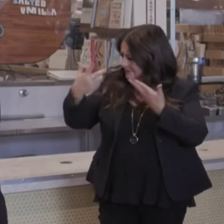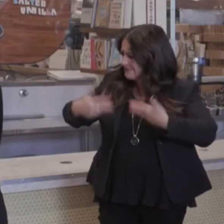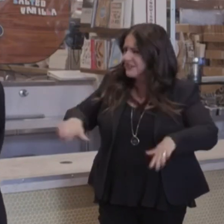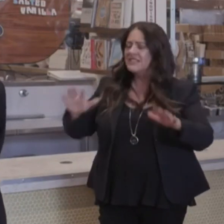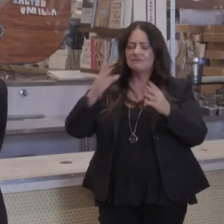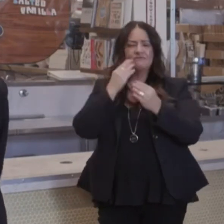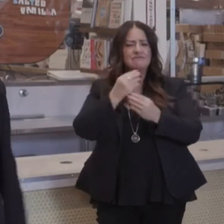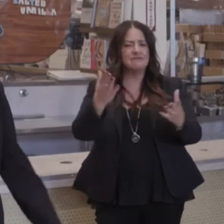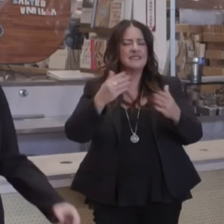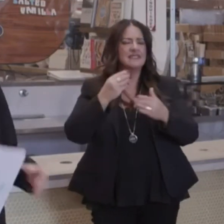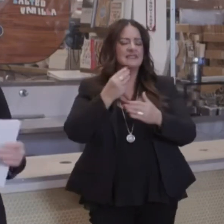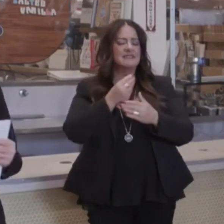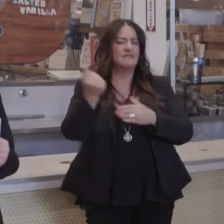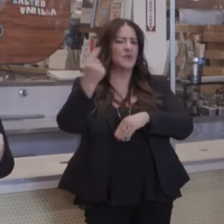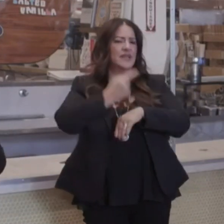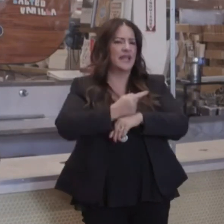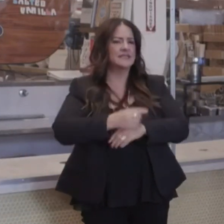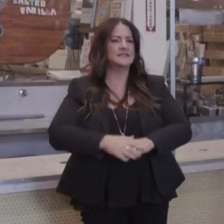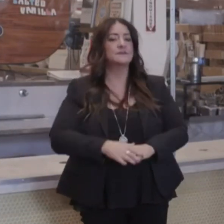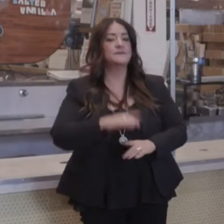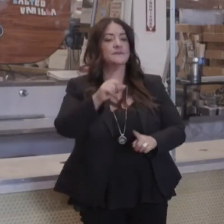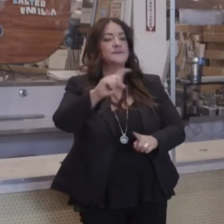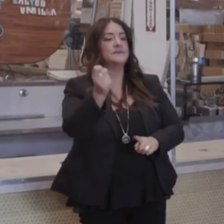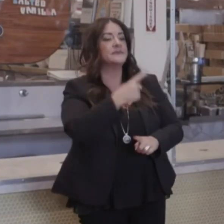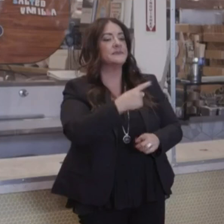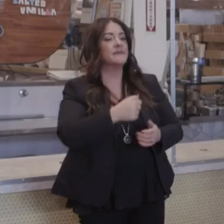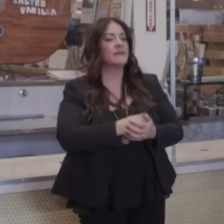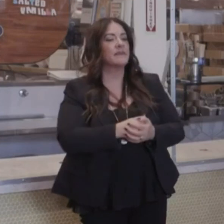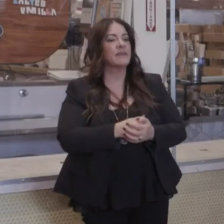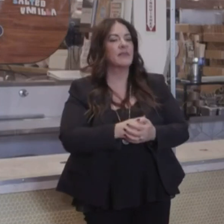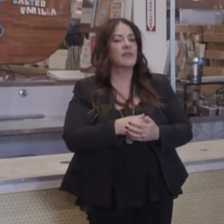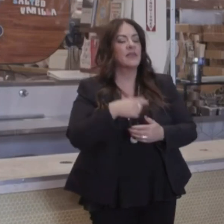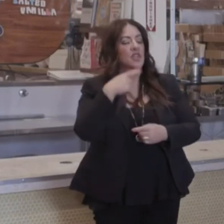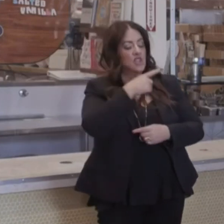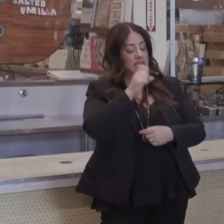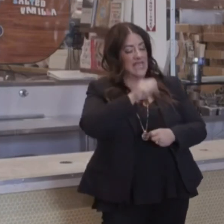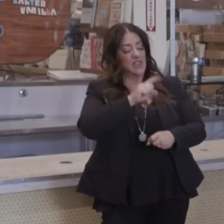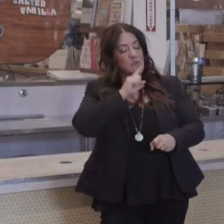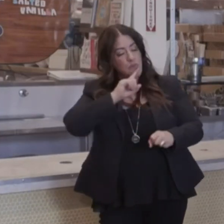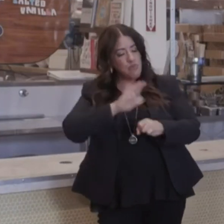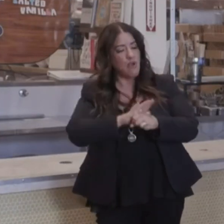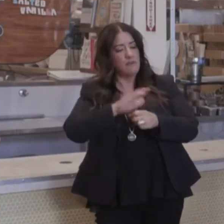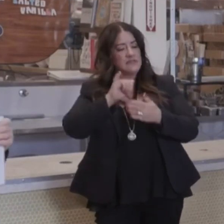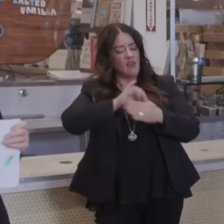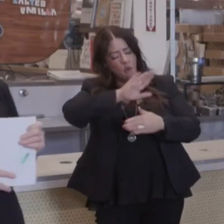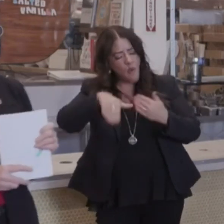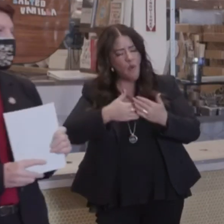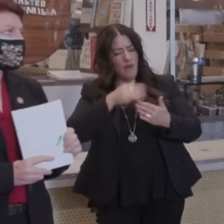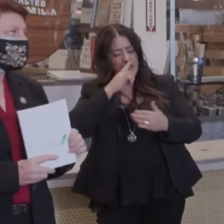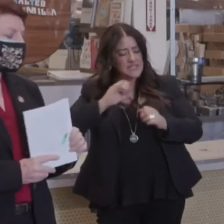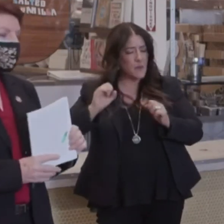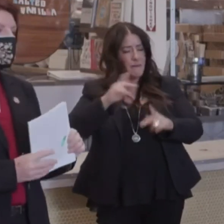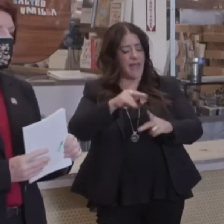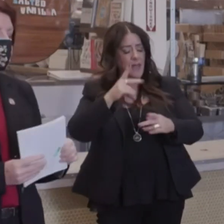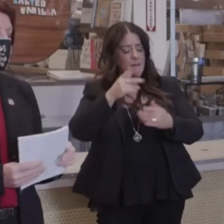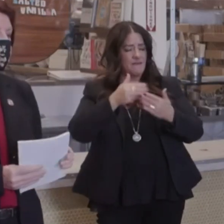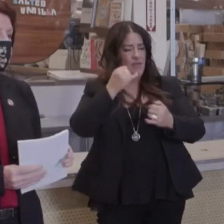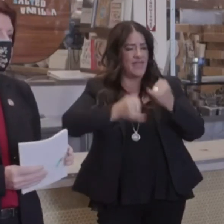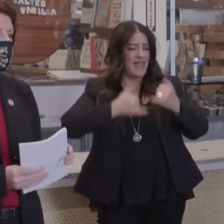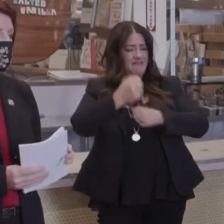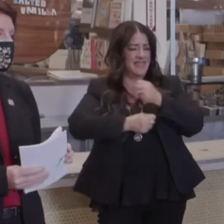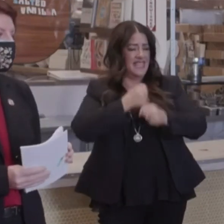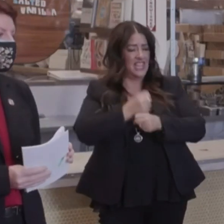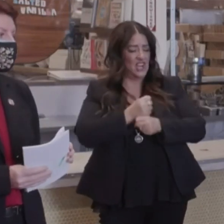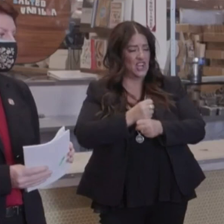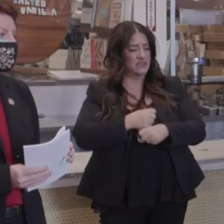you guarantee that California students will all be back in school this school year? We're looking forward to letting you know more